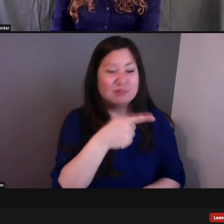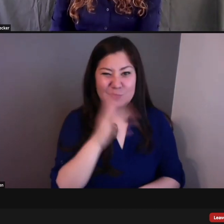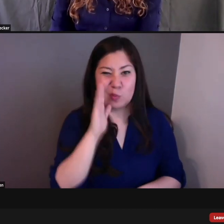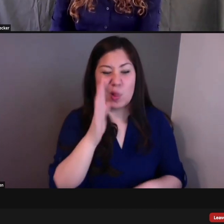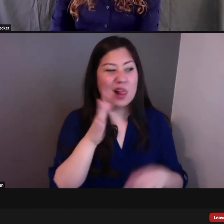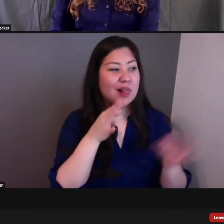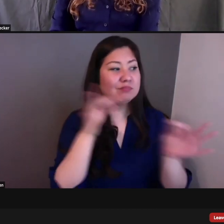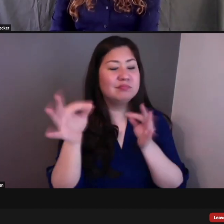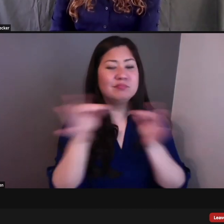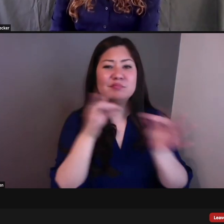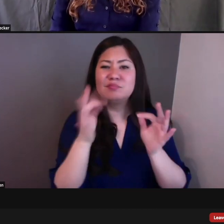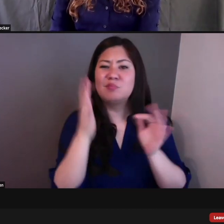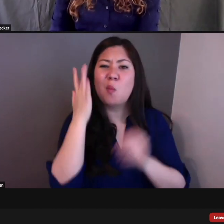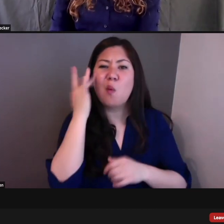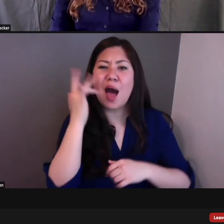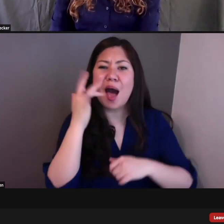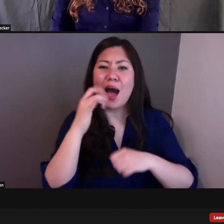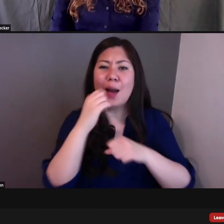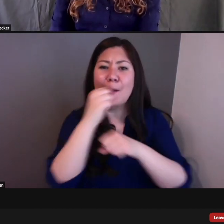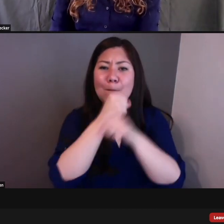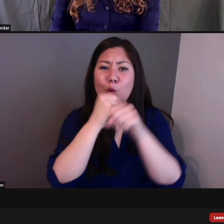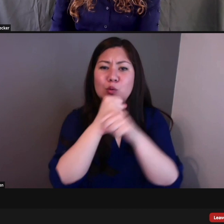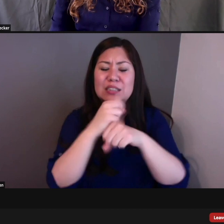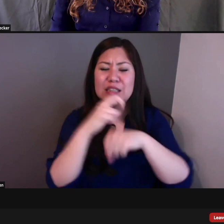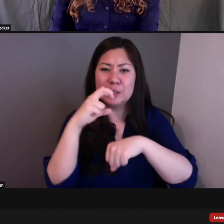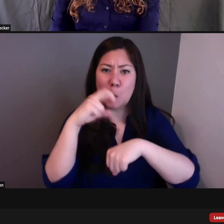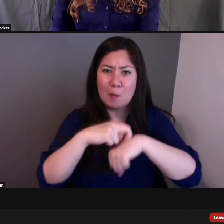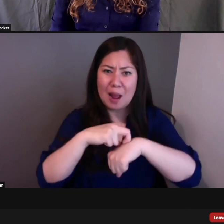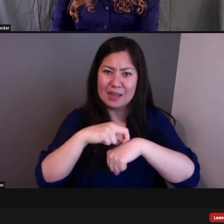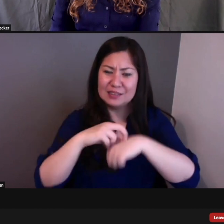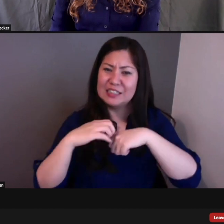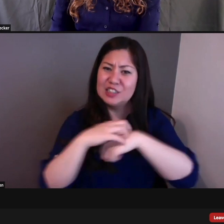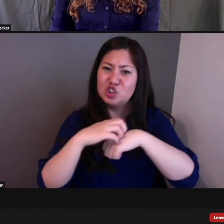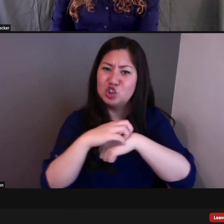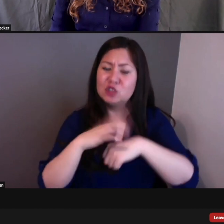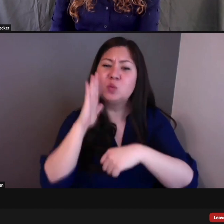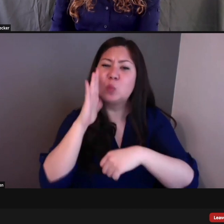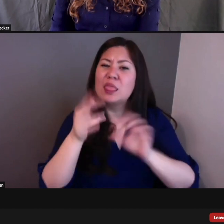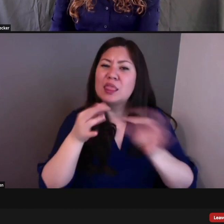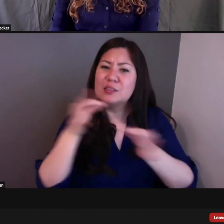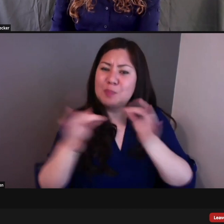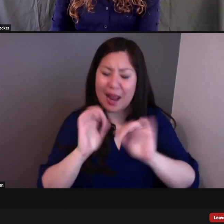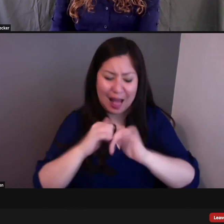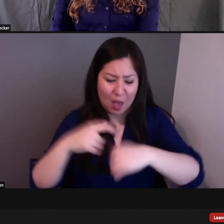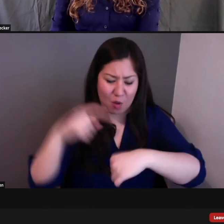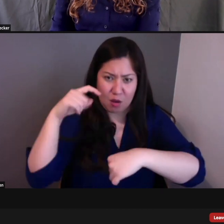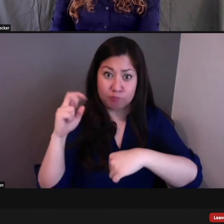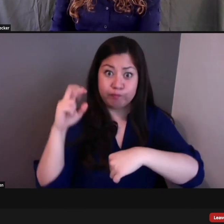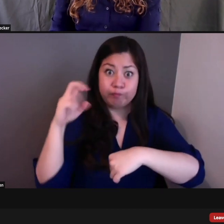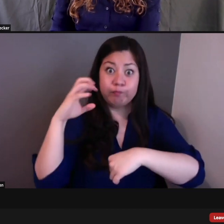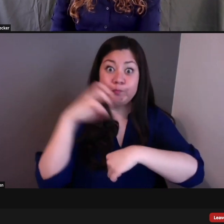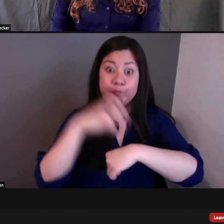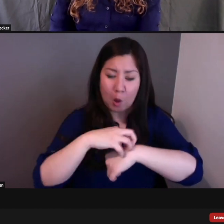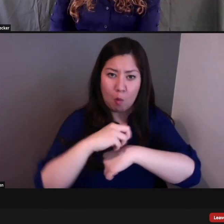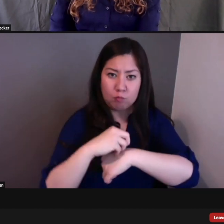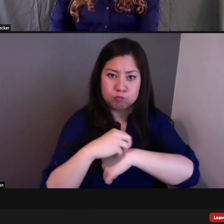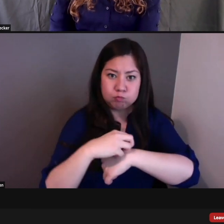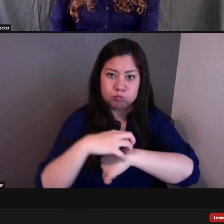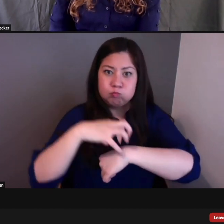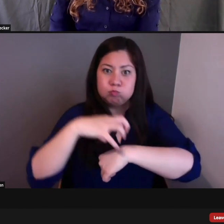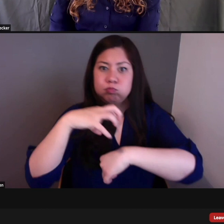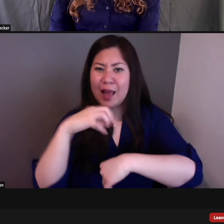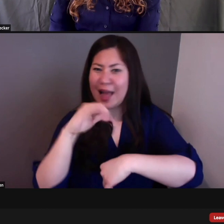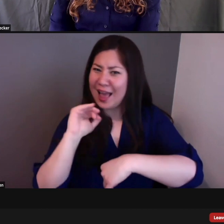And like she had said, I'm set on English word order, and I want the interpreter to follow the script and say the words and exactly what